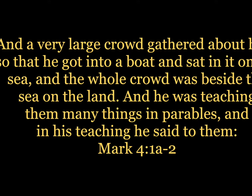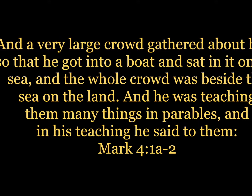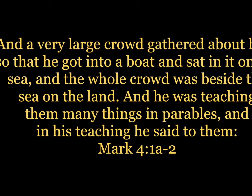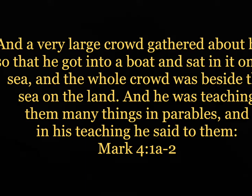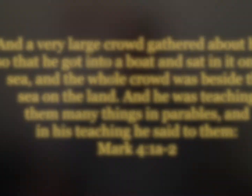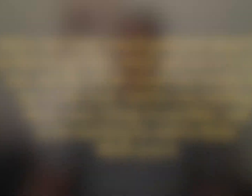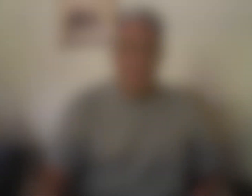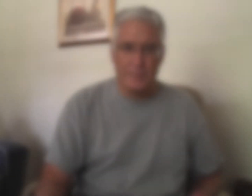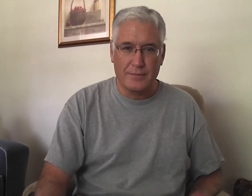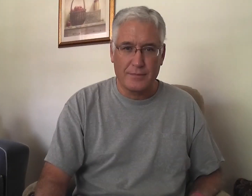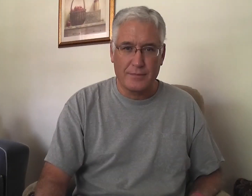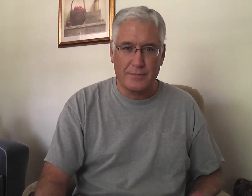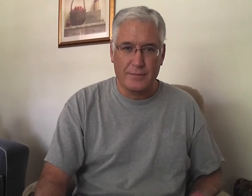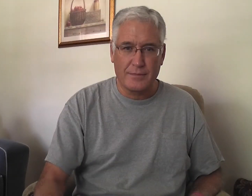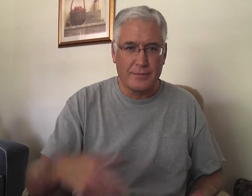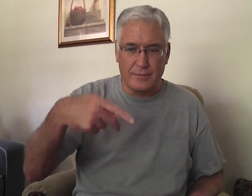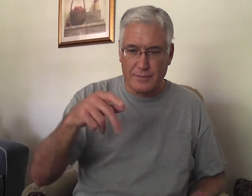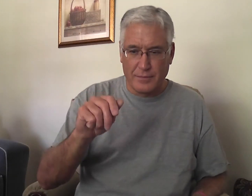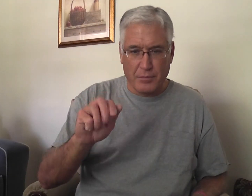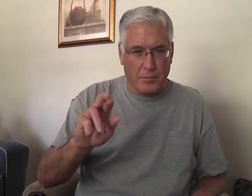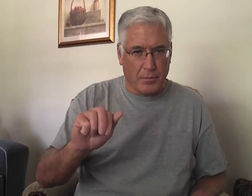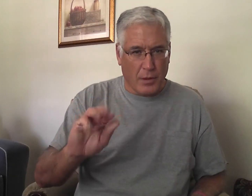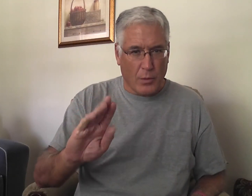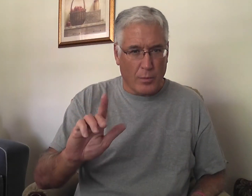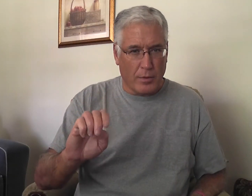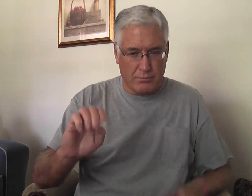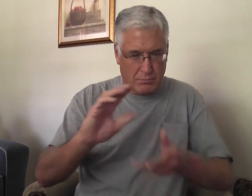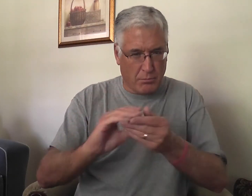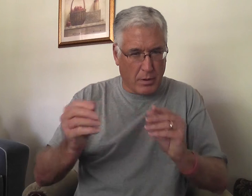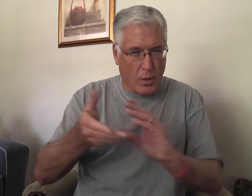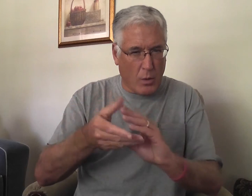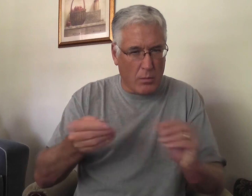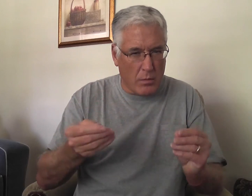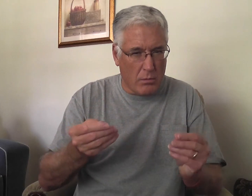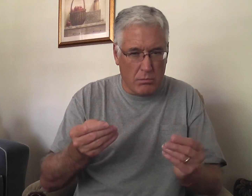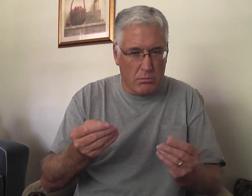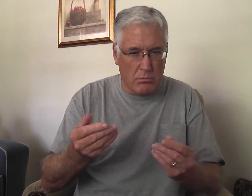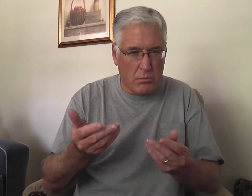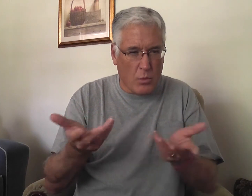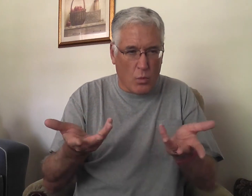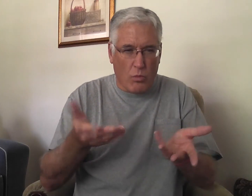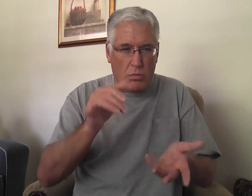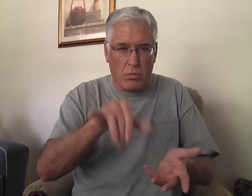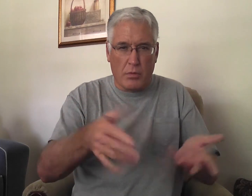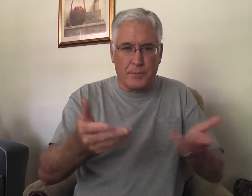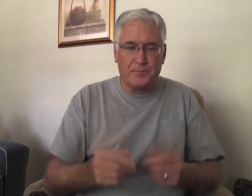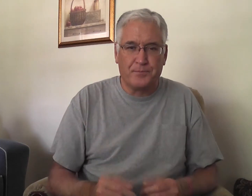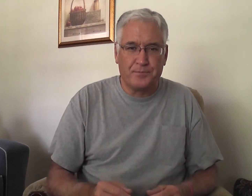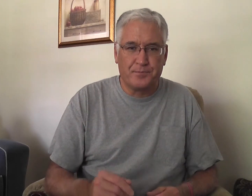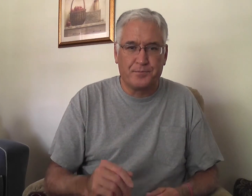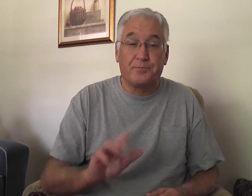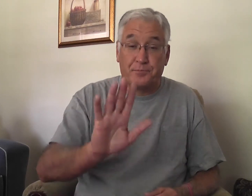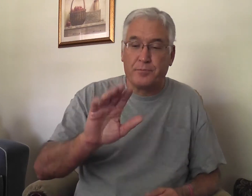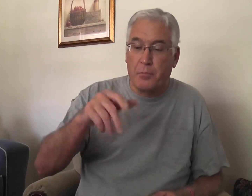1a through 2. The word parable, what is that